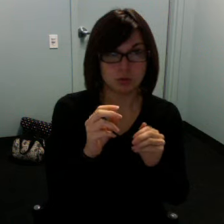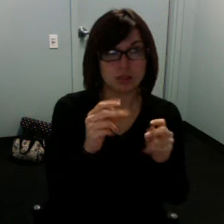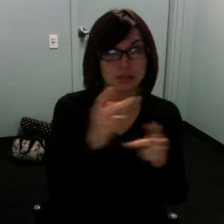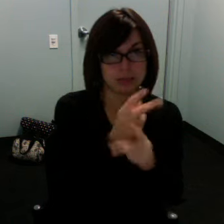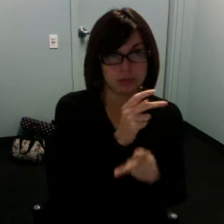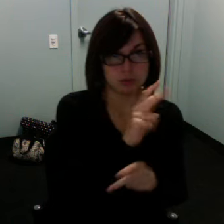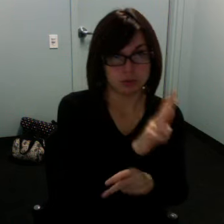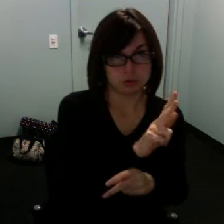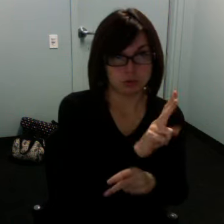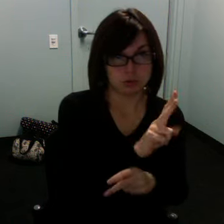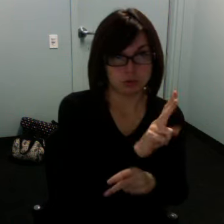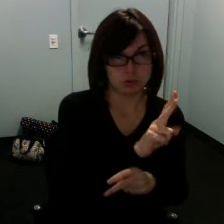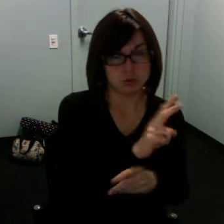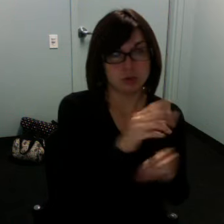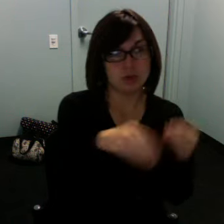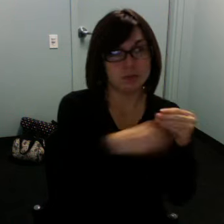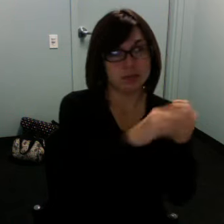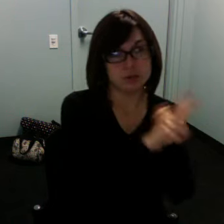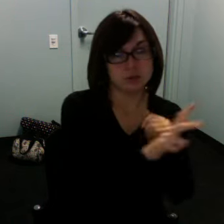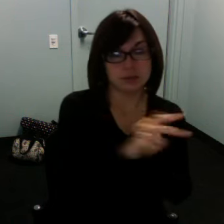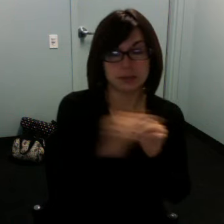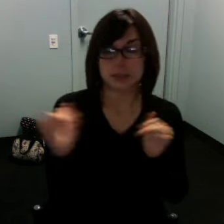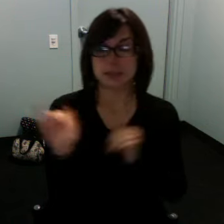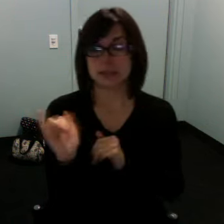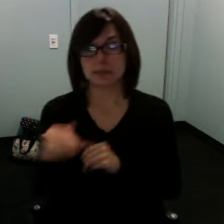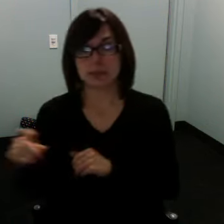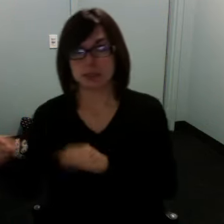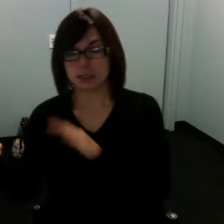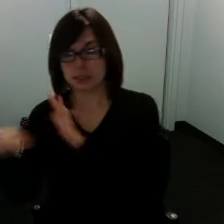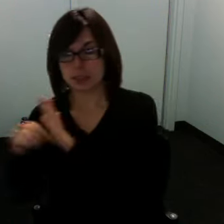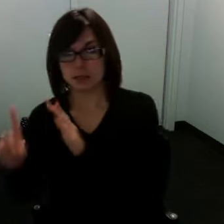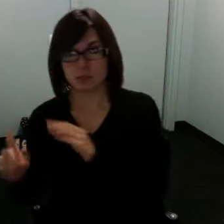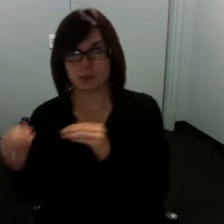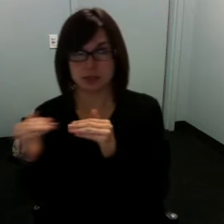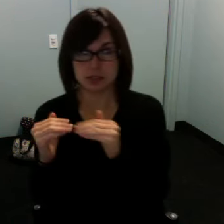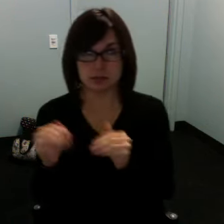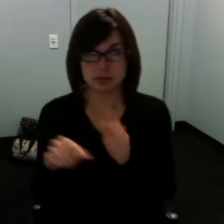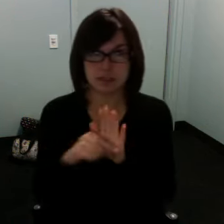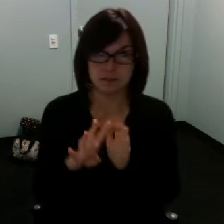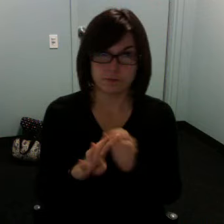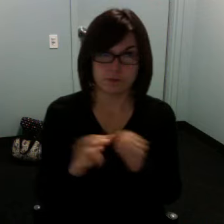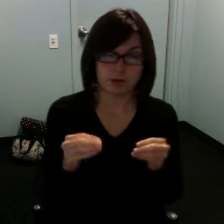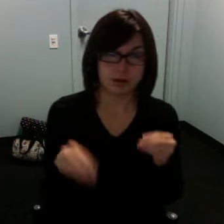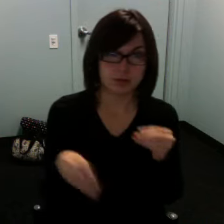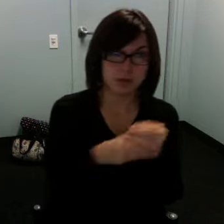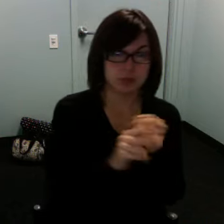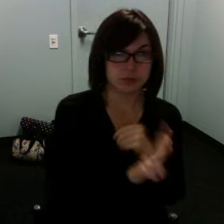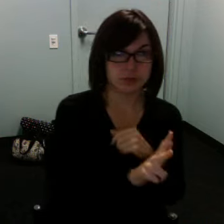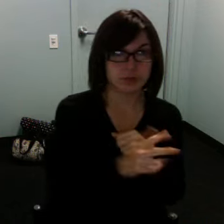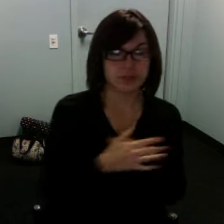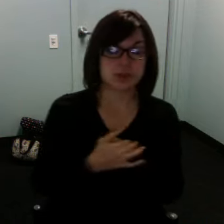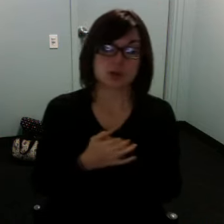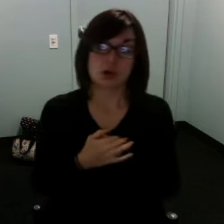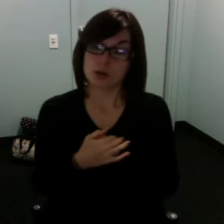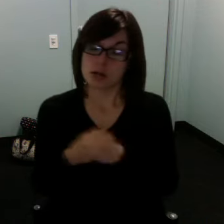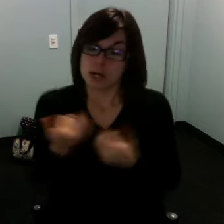1 equals negative 4 plus 3, and negative 4 plus 3 is negative 1. So I have the statement, negative 1